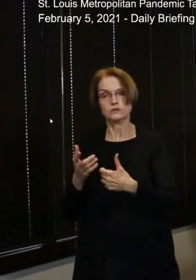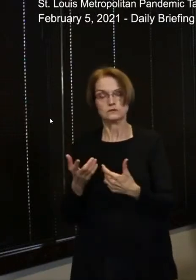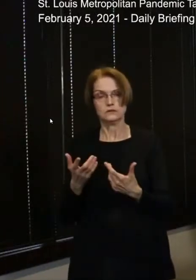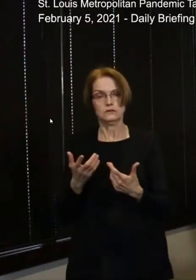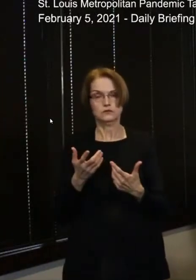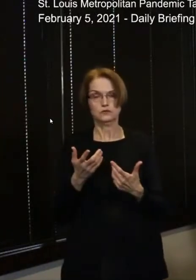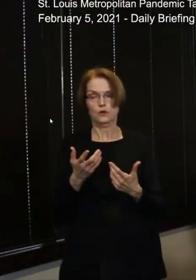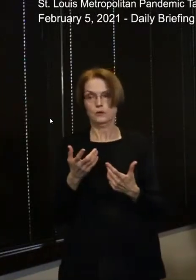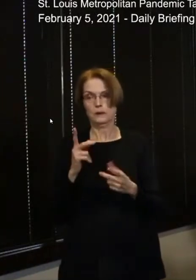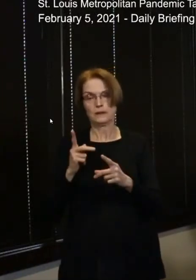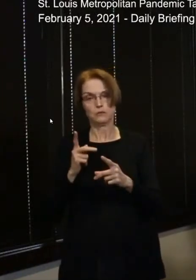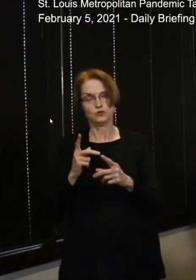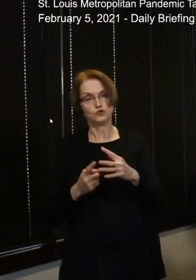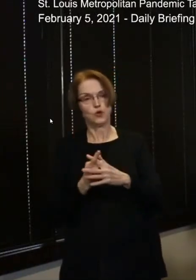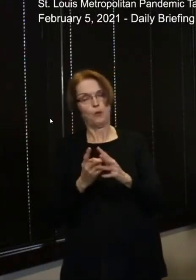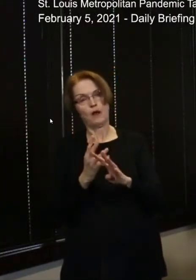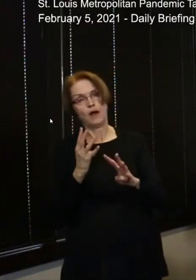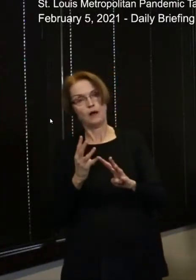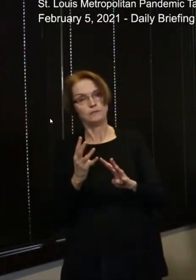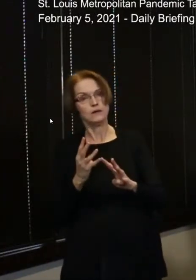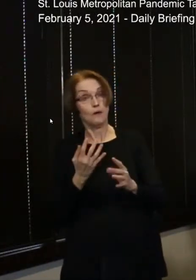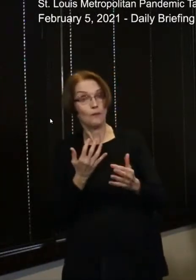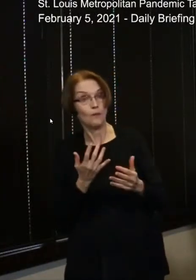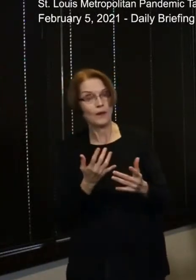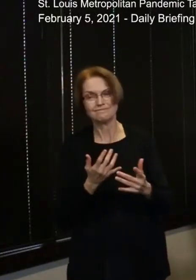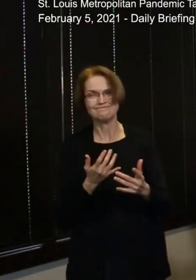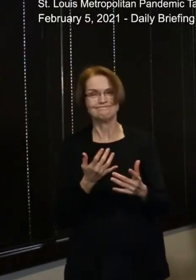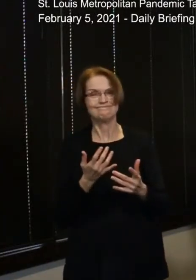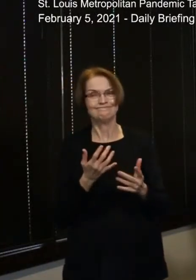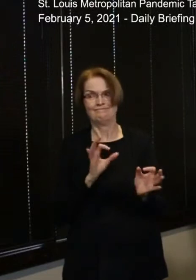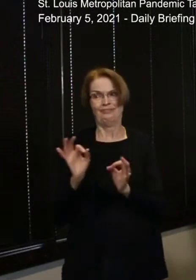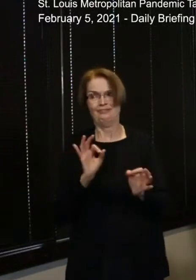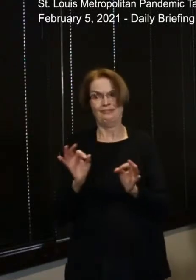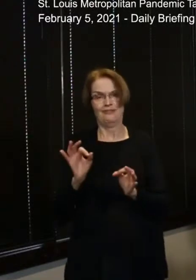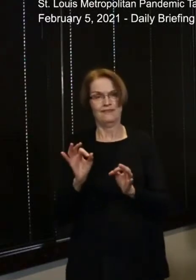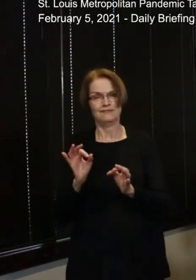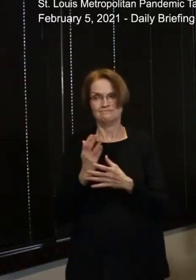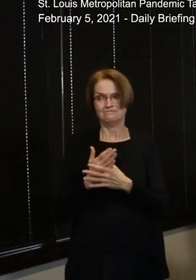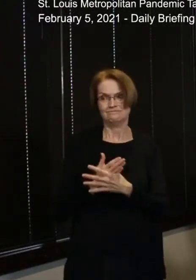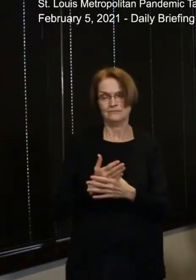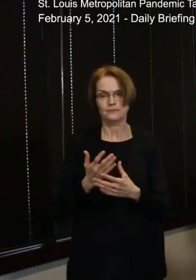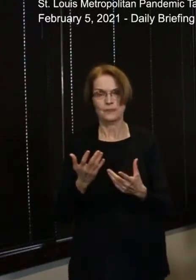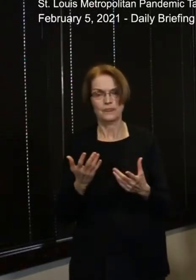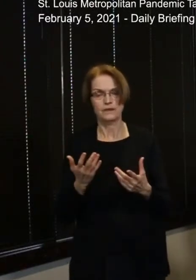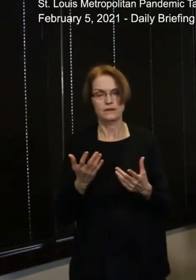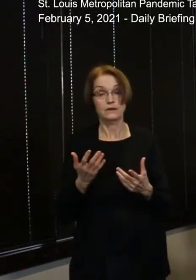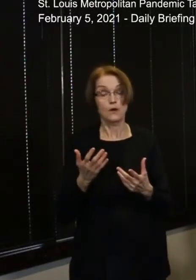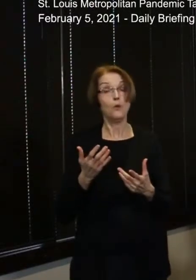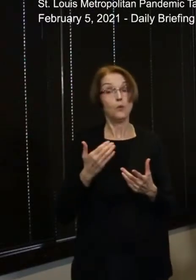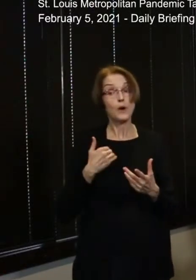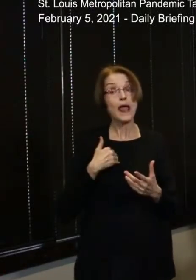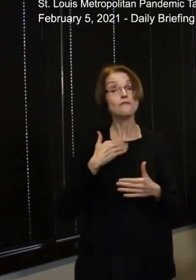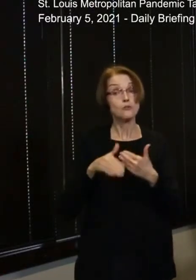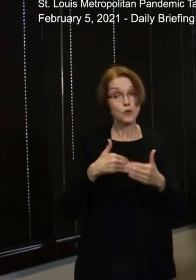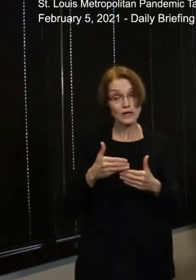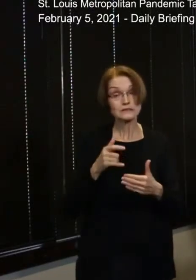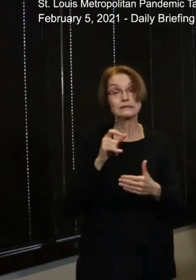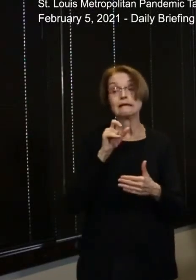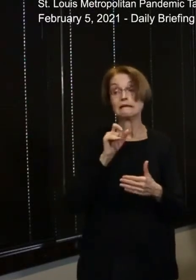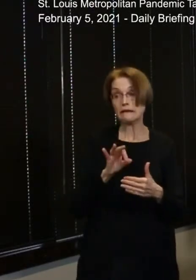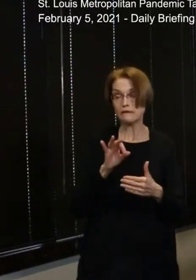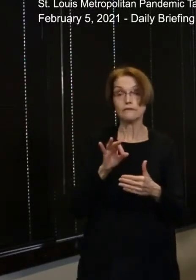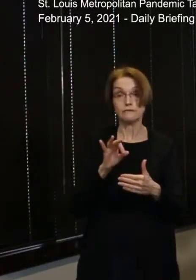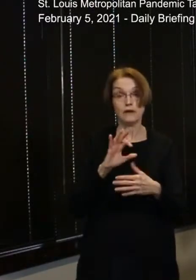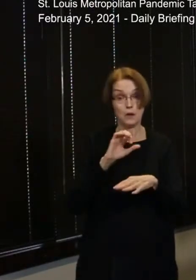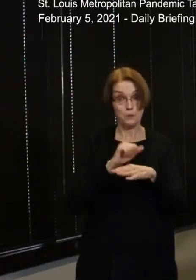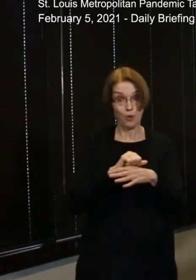their jobs. We have processes in place where if we do have sort of a no-show and we do have some leftover vaccine,